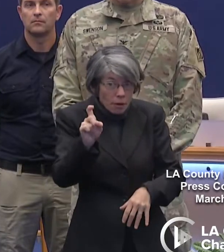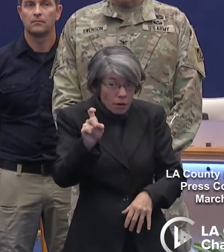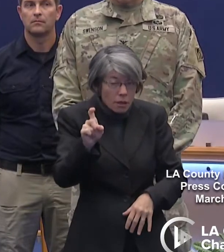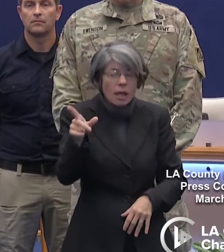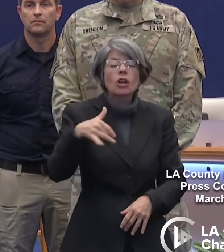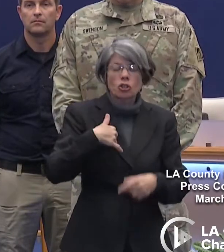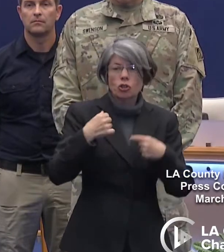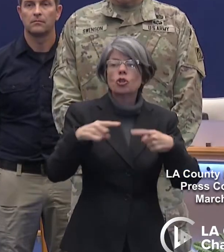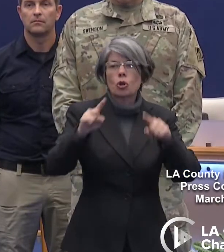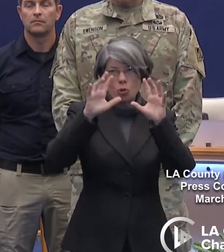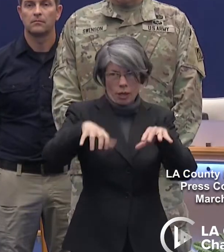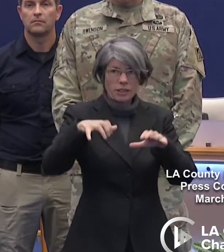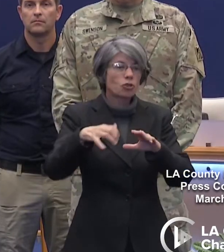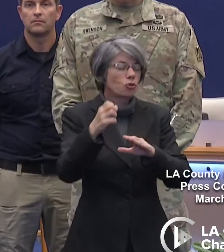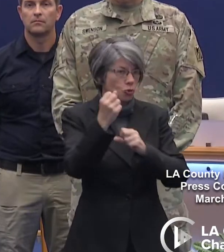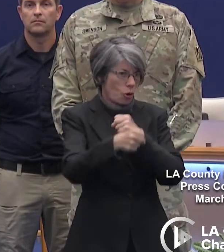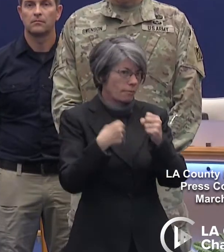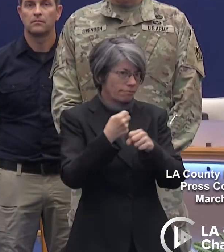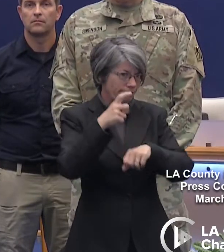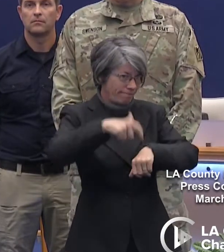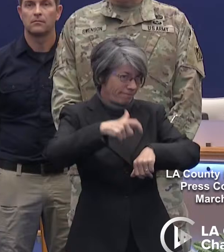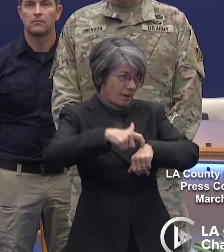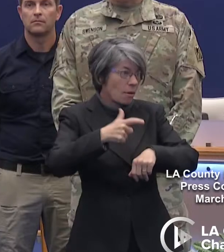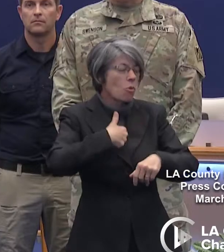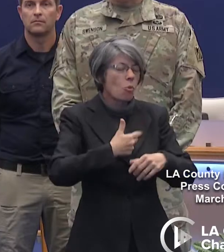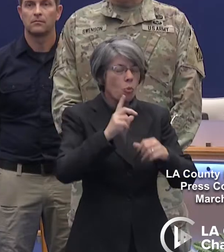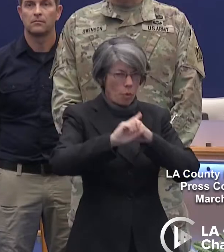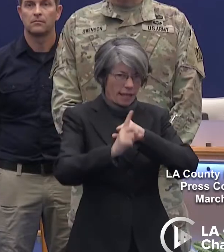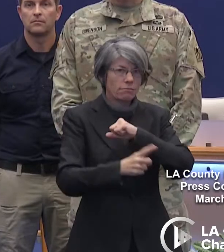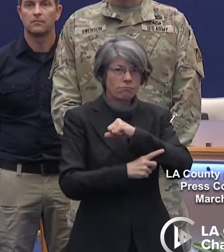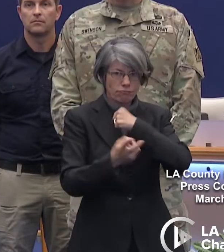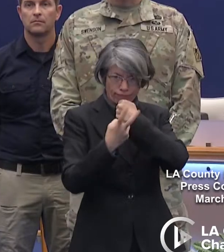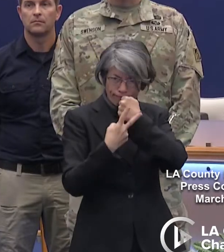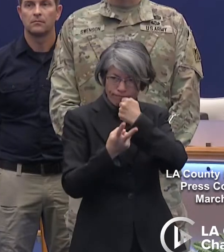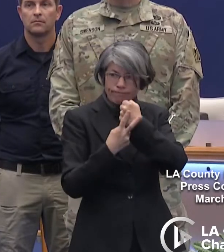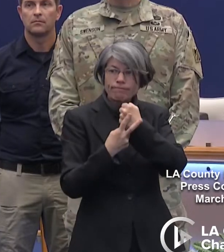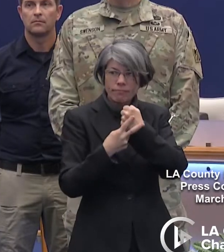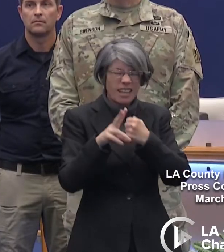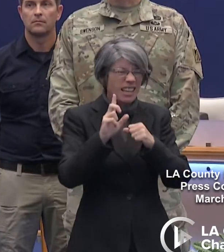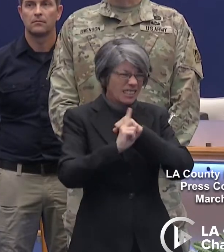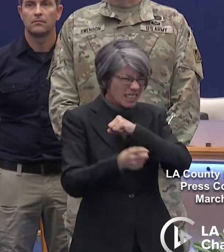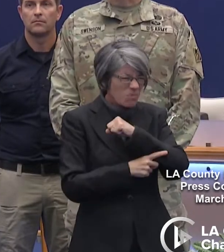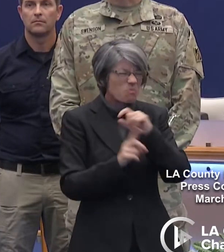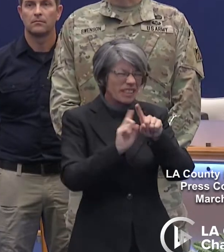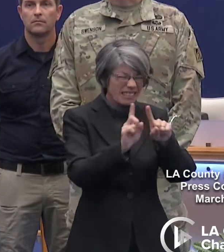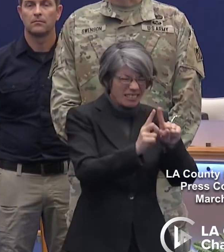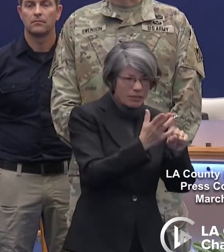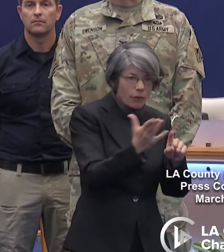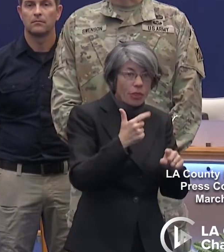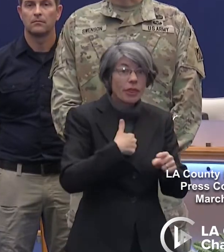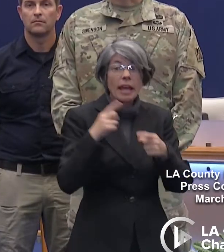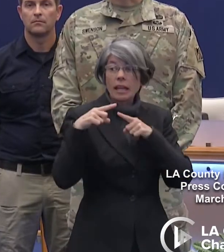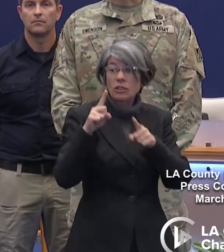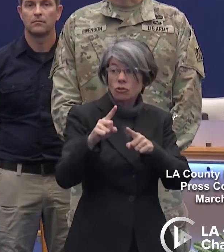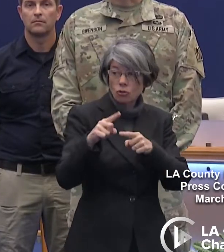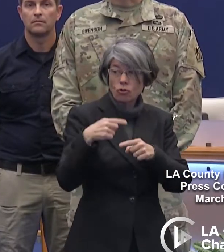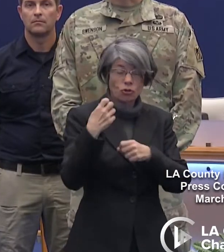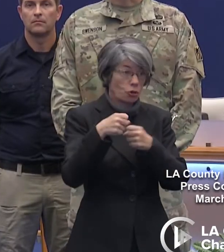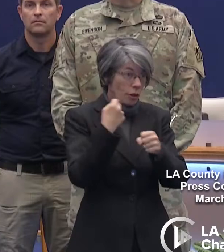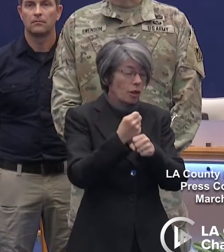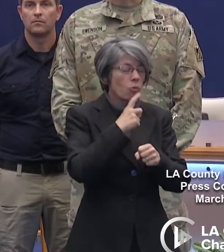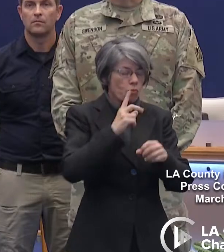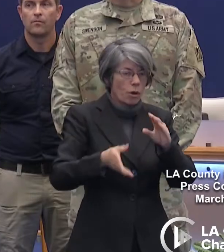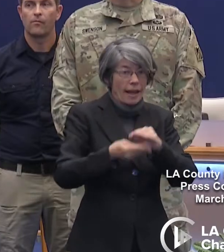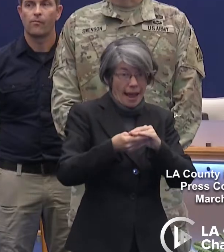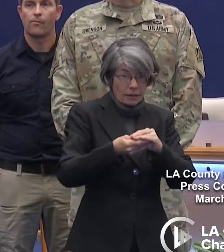during storm season, we do capture debris. That's the function of the debris basins. And throughout the season, we will have debris added